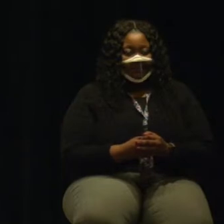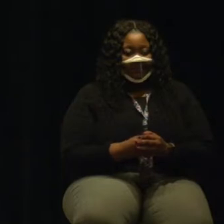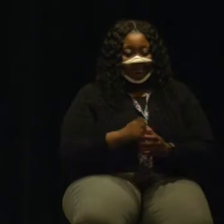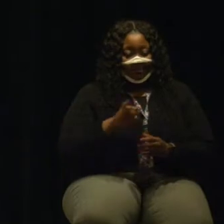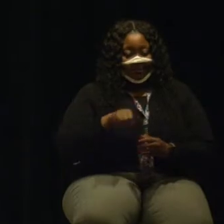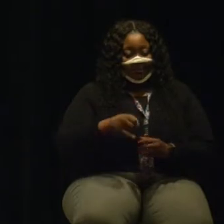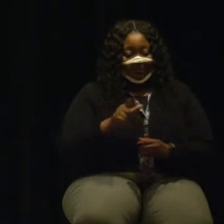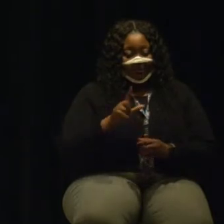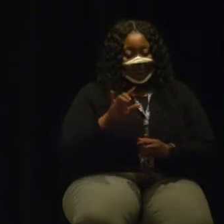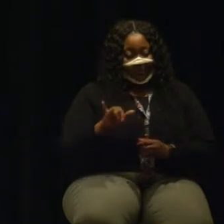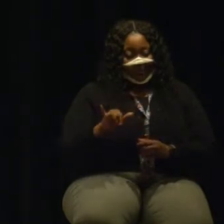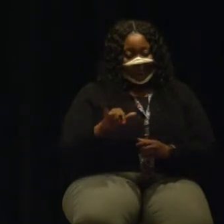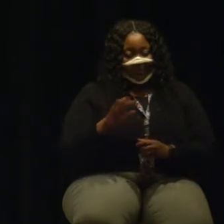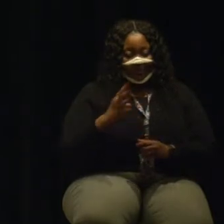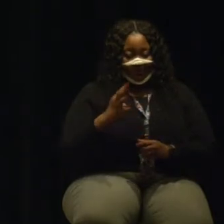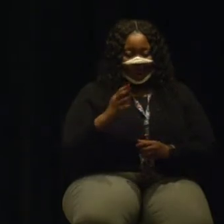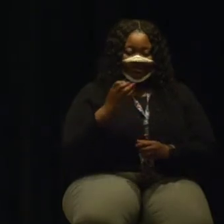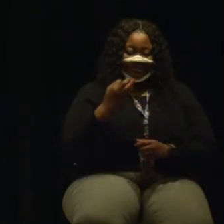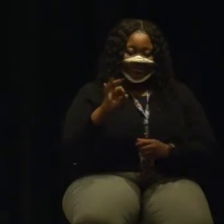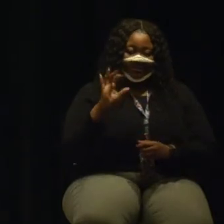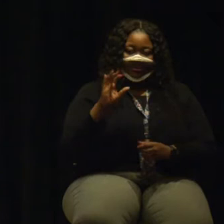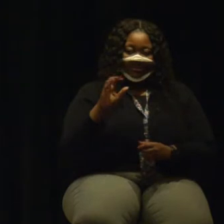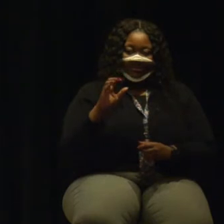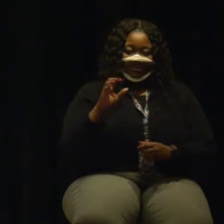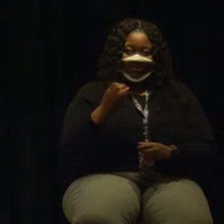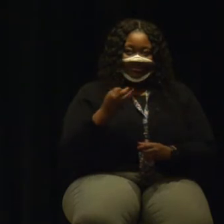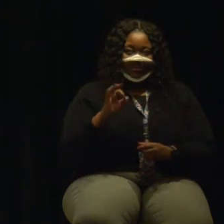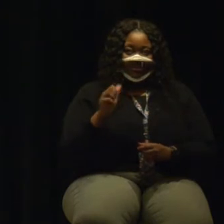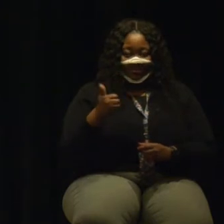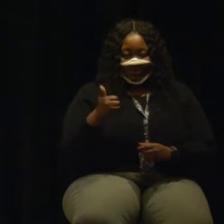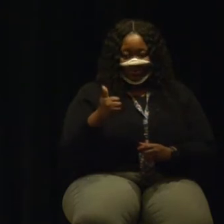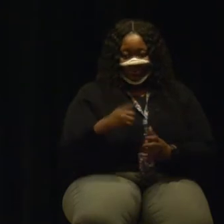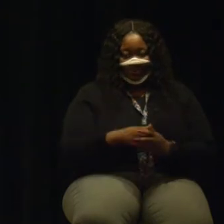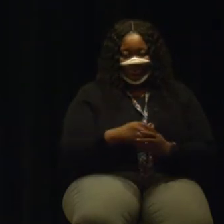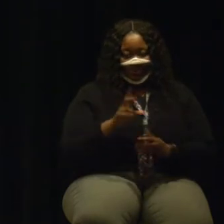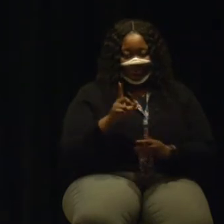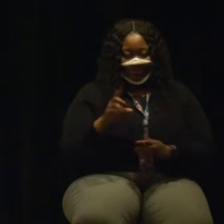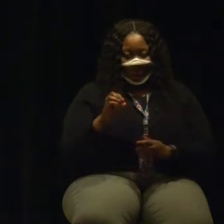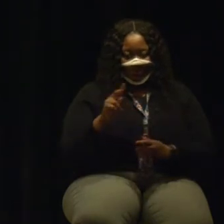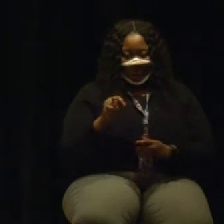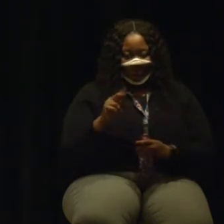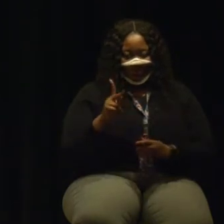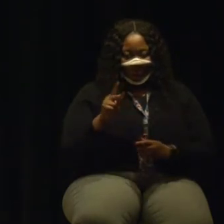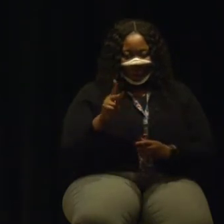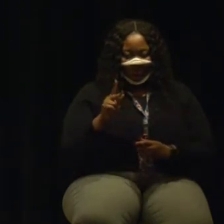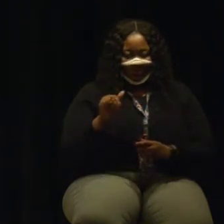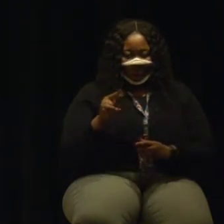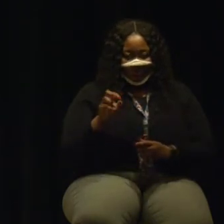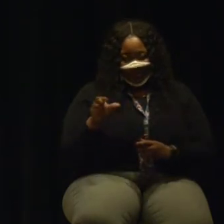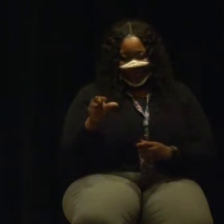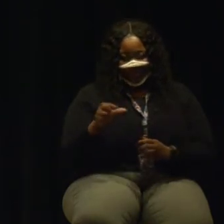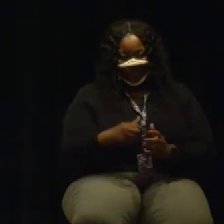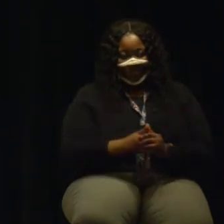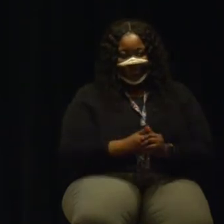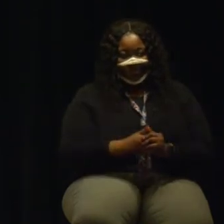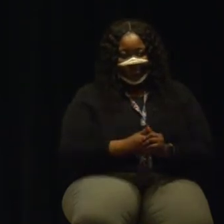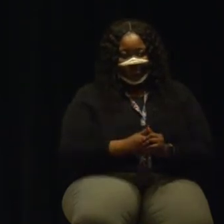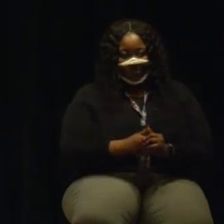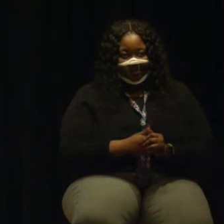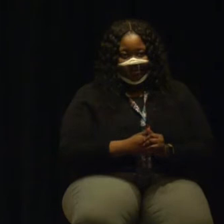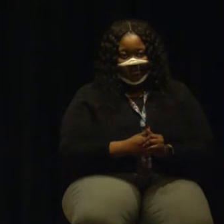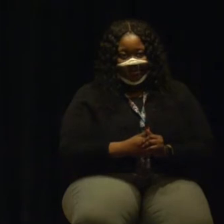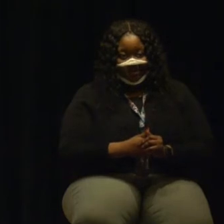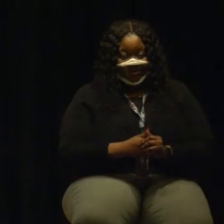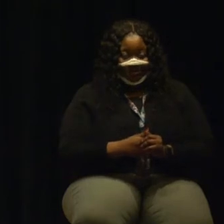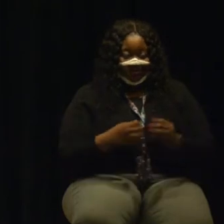July 4th, 1910, dawn came like a comeuppance. The old men in Reno said they'd never felt the sun so